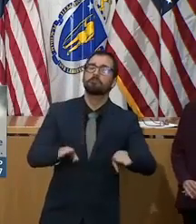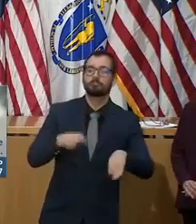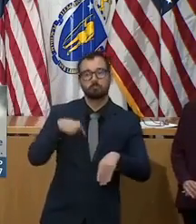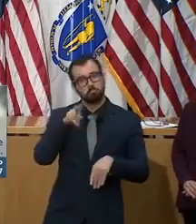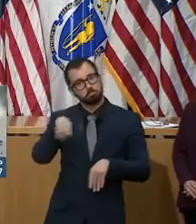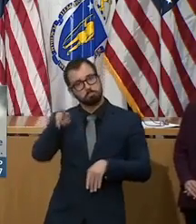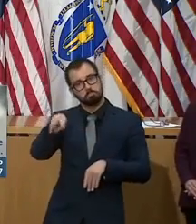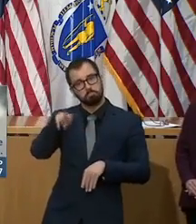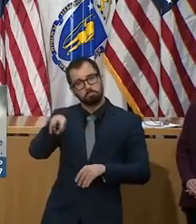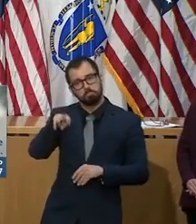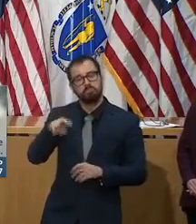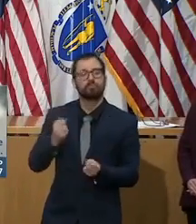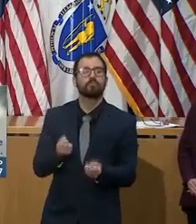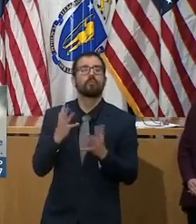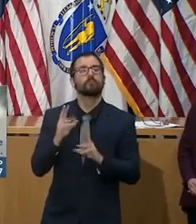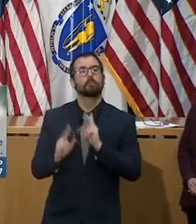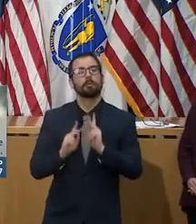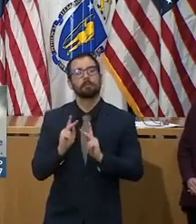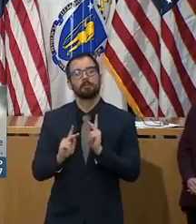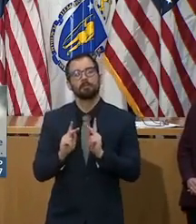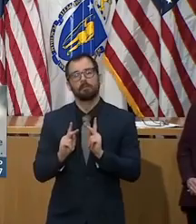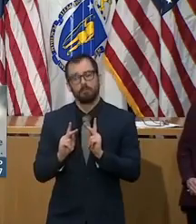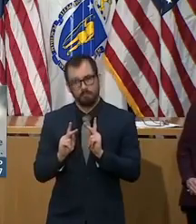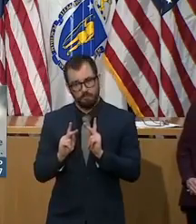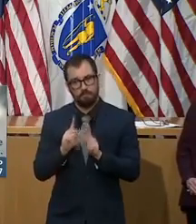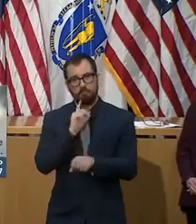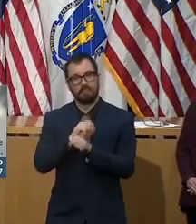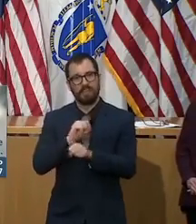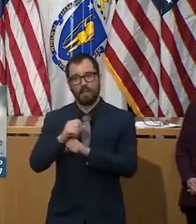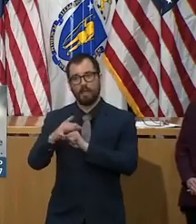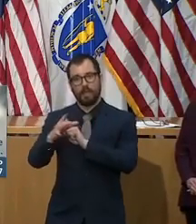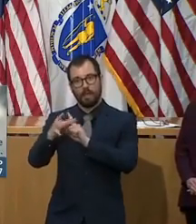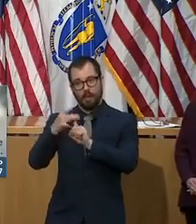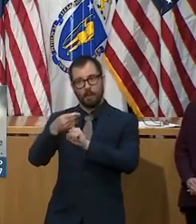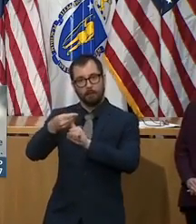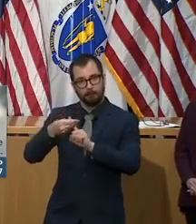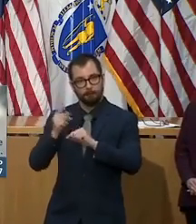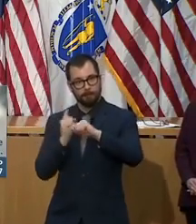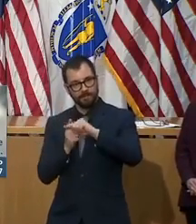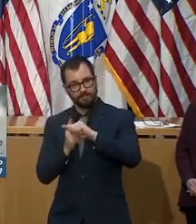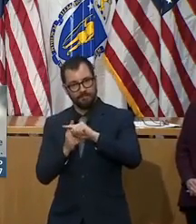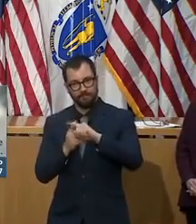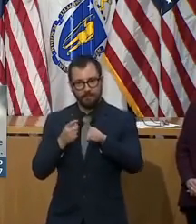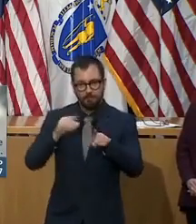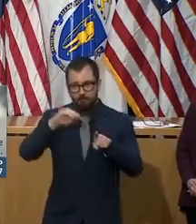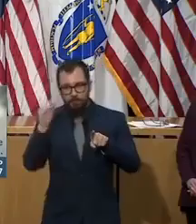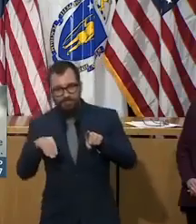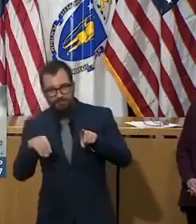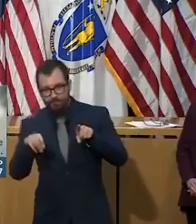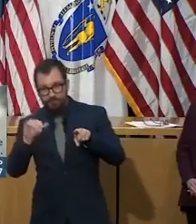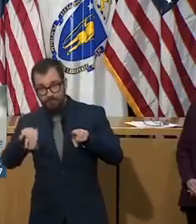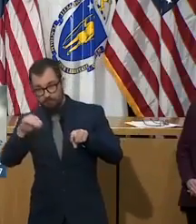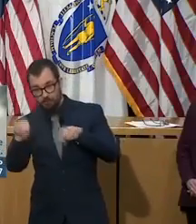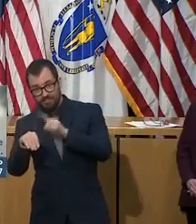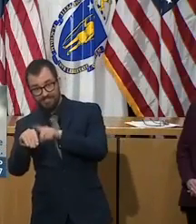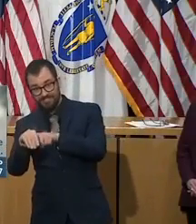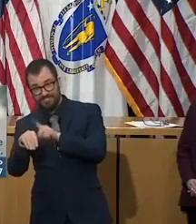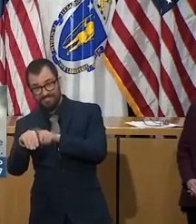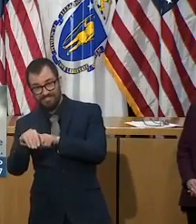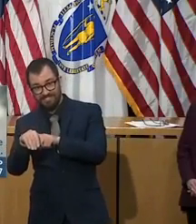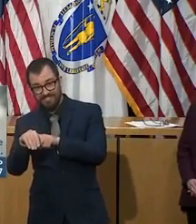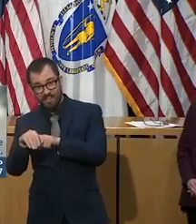So while we've had days where the number of positives have gone up a lot, we've also dramatically increased the number of total tests that are being